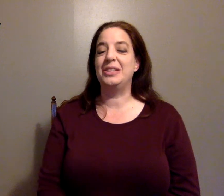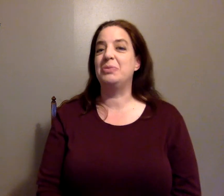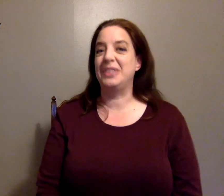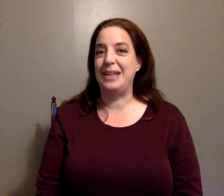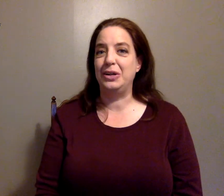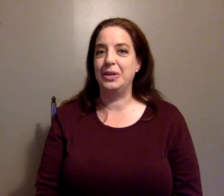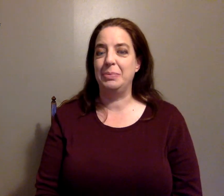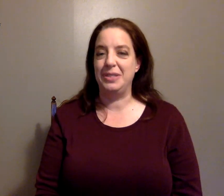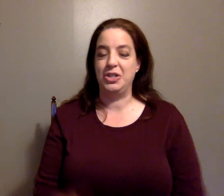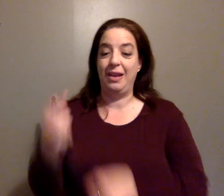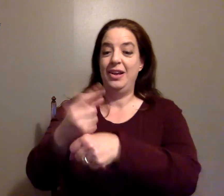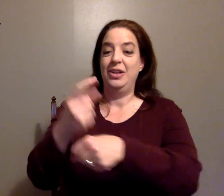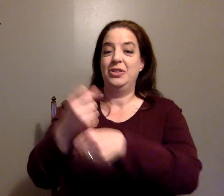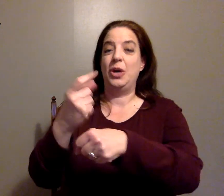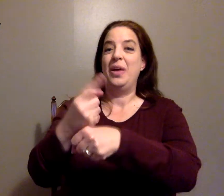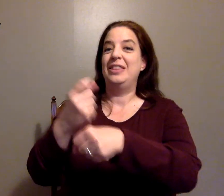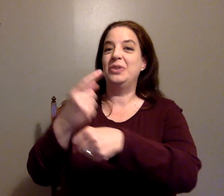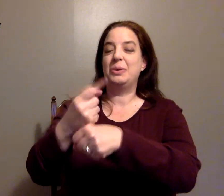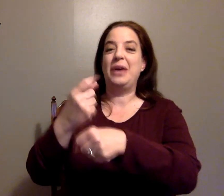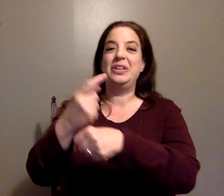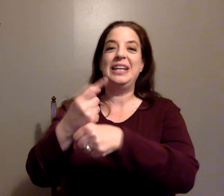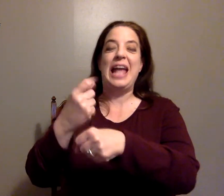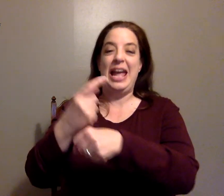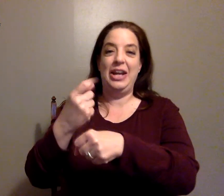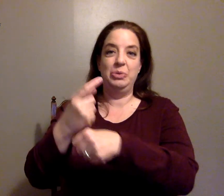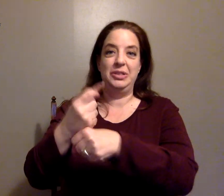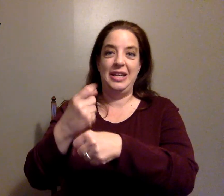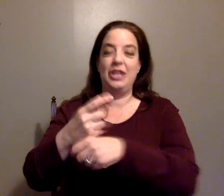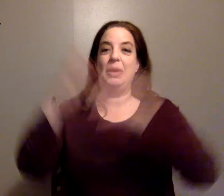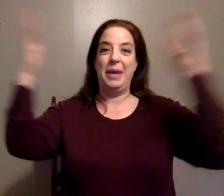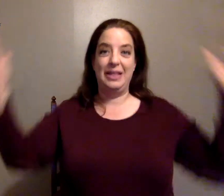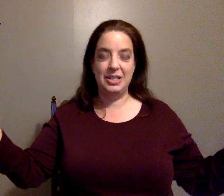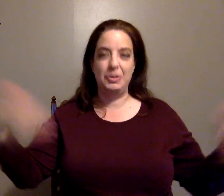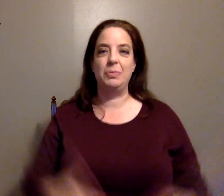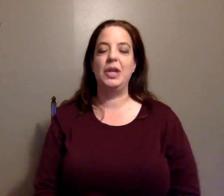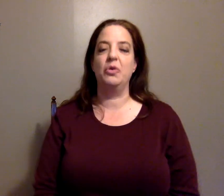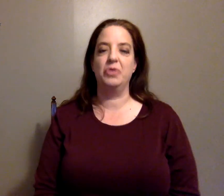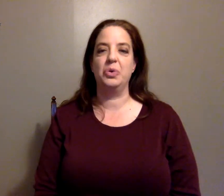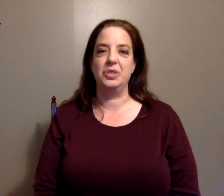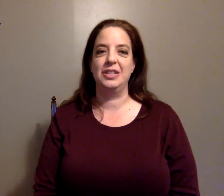of a salaried position. So those are calculated annually. You get paid this much money over the course of the year.